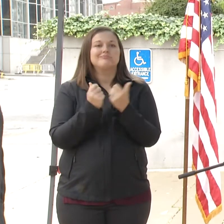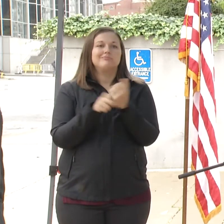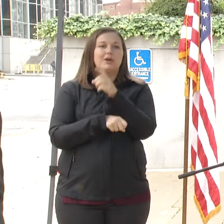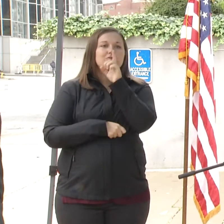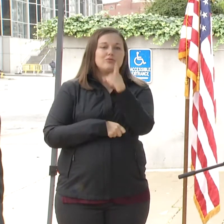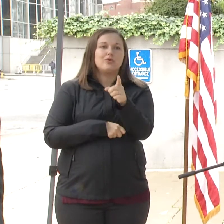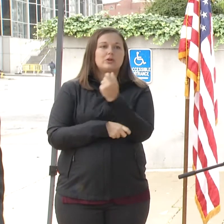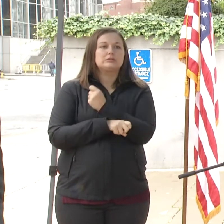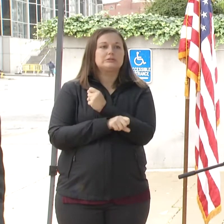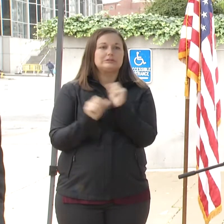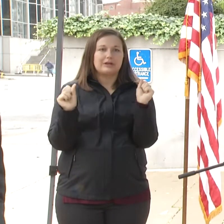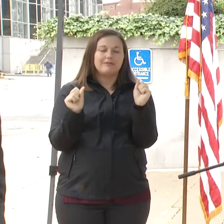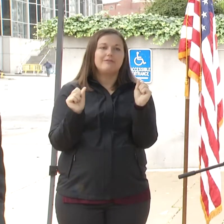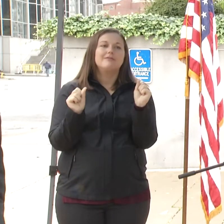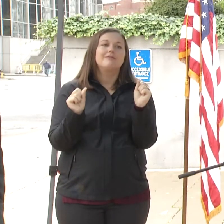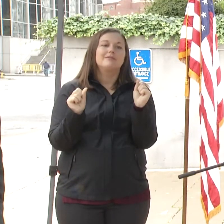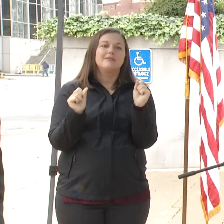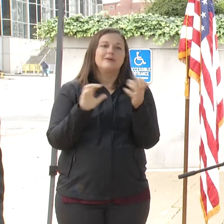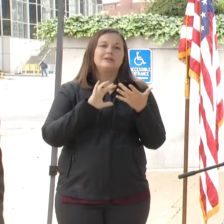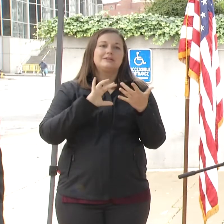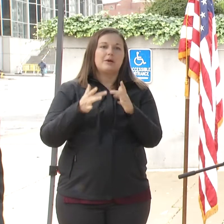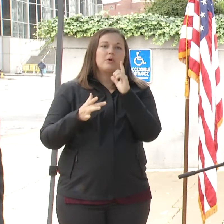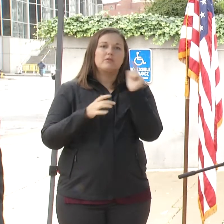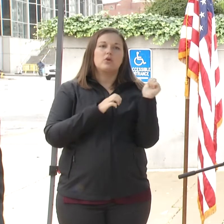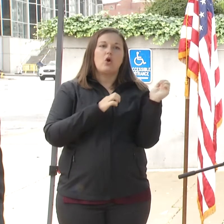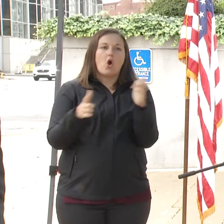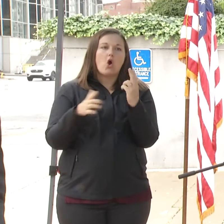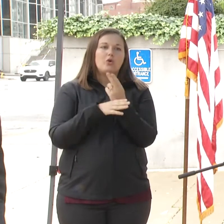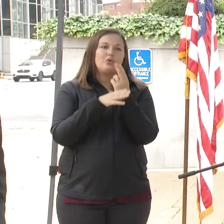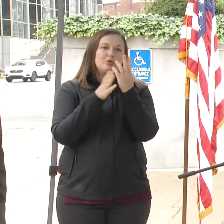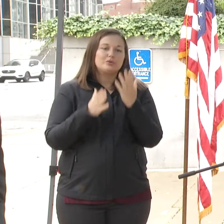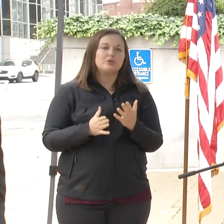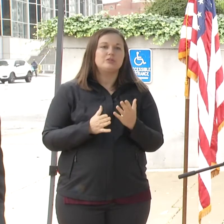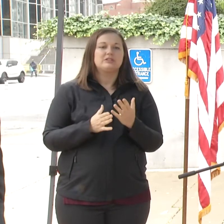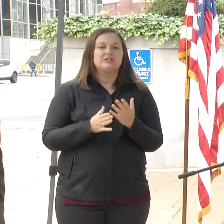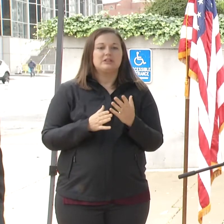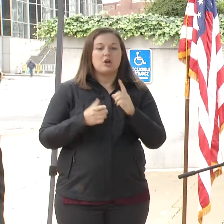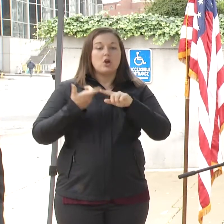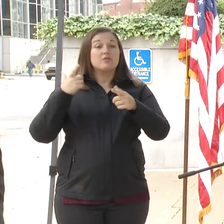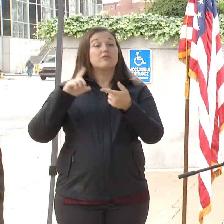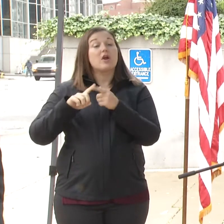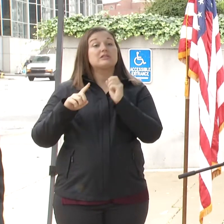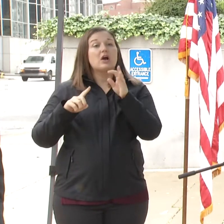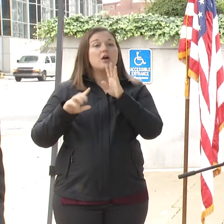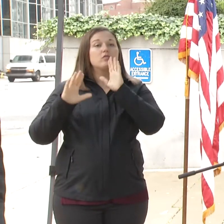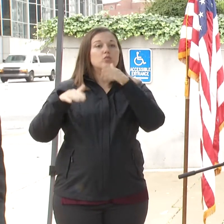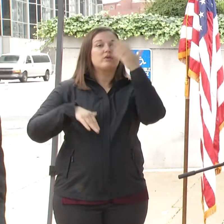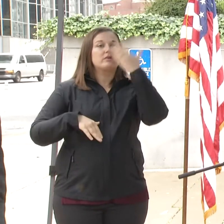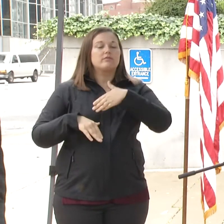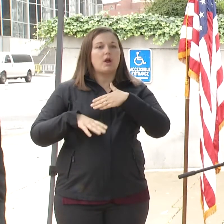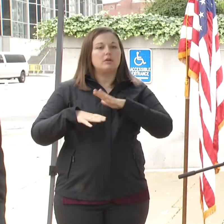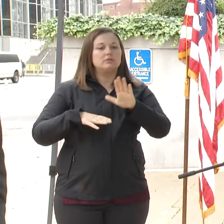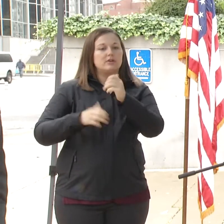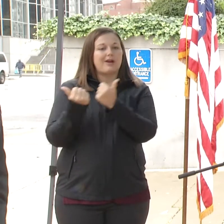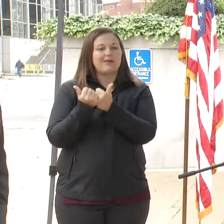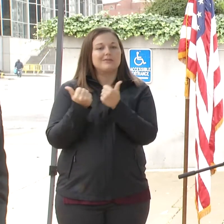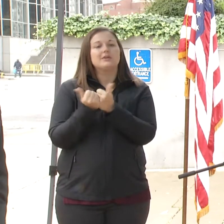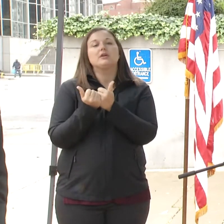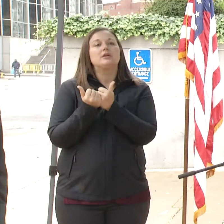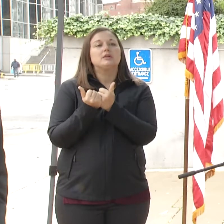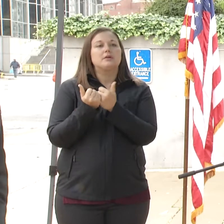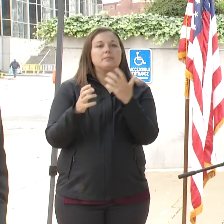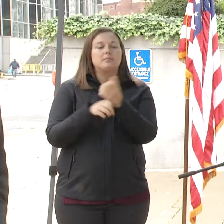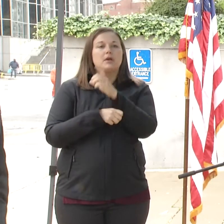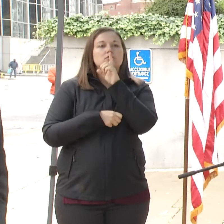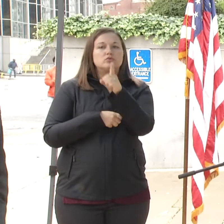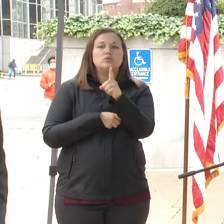sure that we have a safe network for all users. Friends of the Riverfront for their advocacy in activating our riverfront